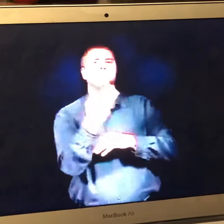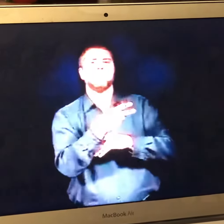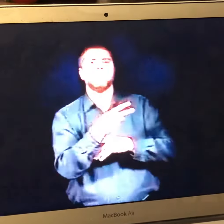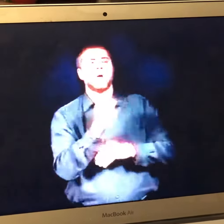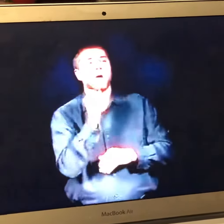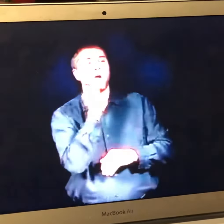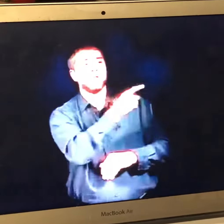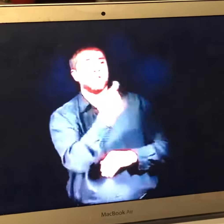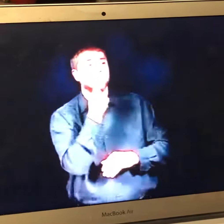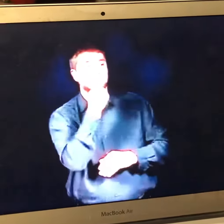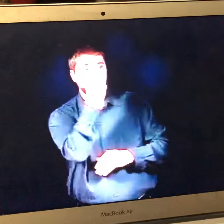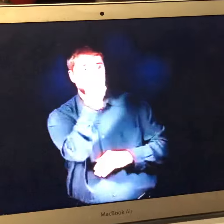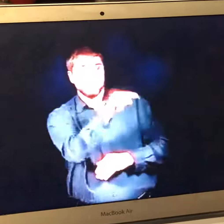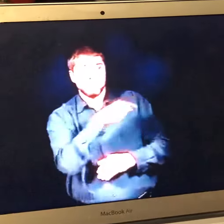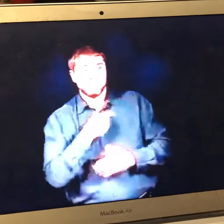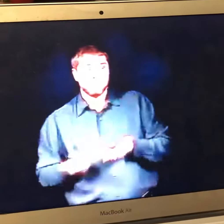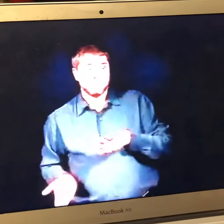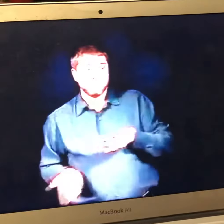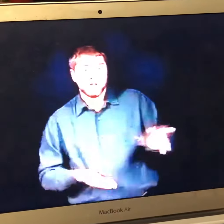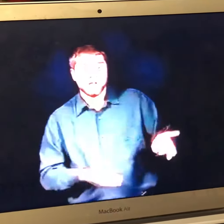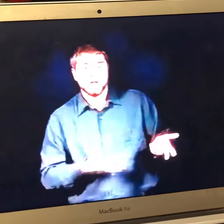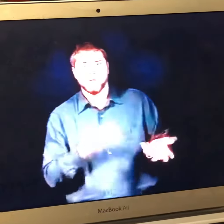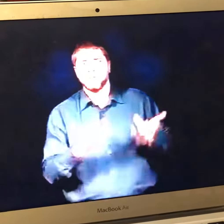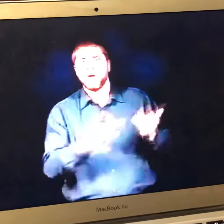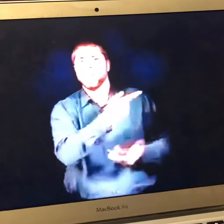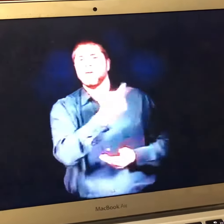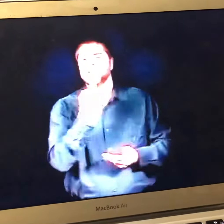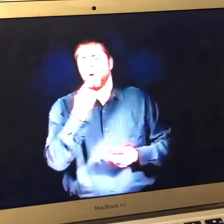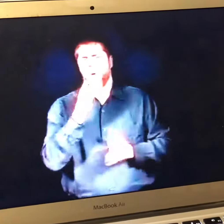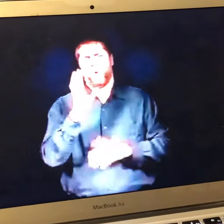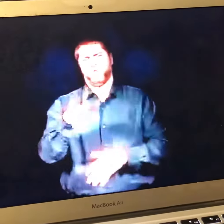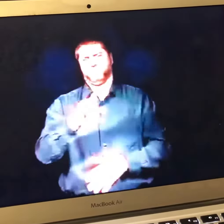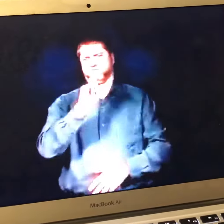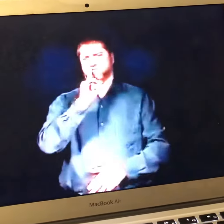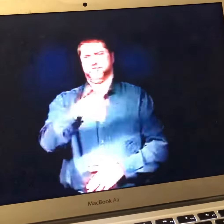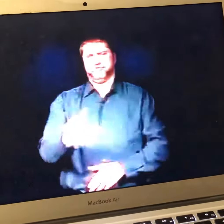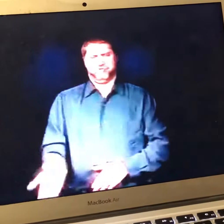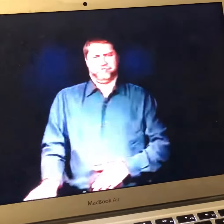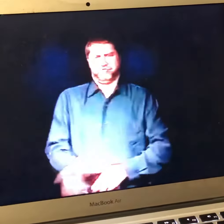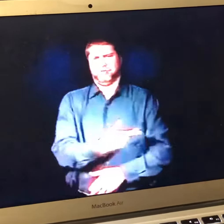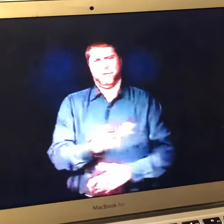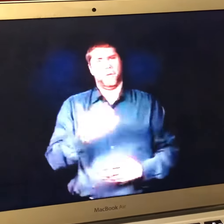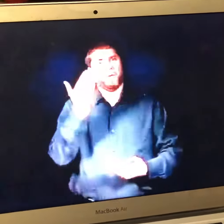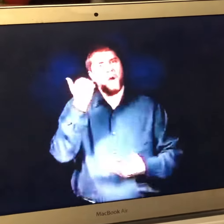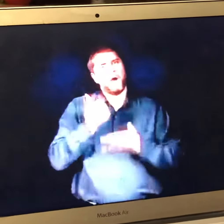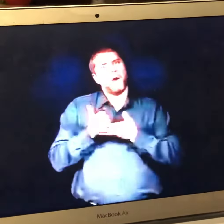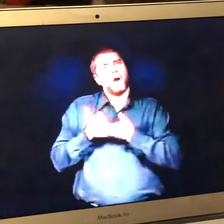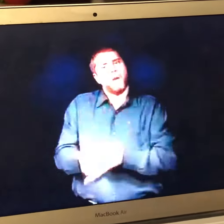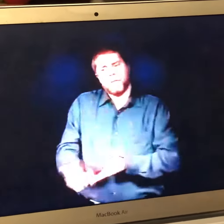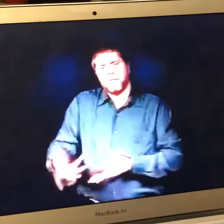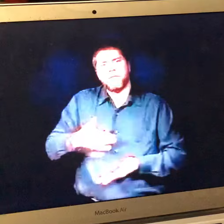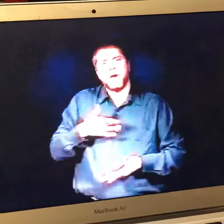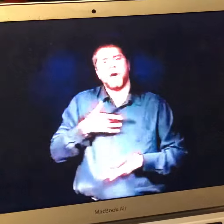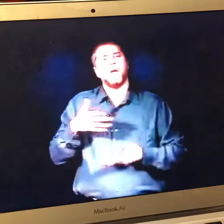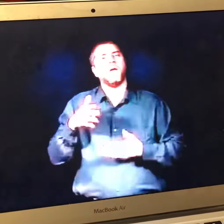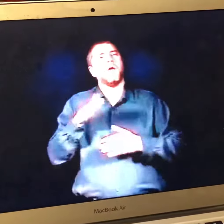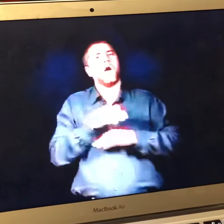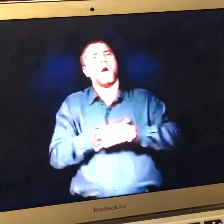Ideally, this should happen 1 to 2 days before your child has to have the dentist appointment. Most dentists won't mind your